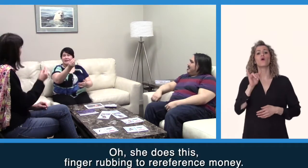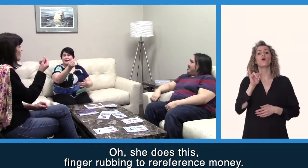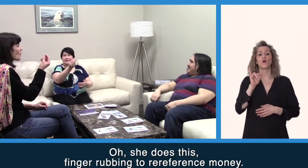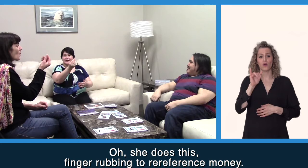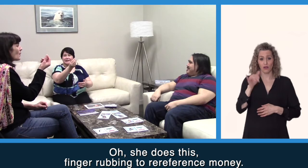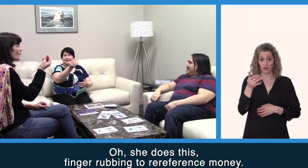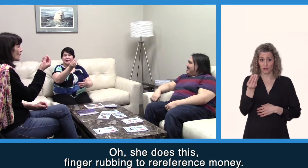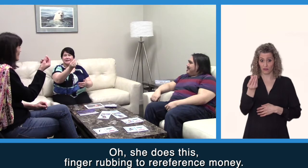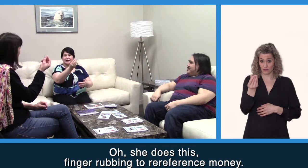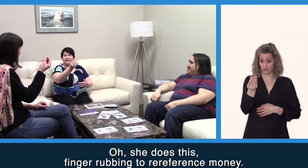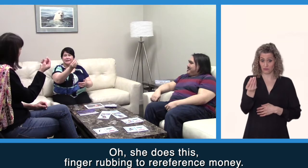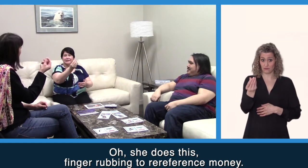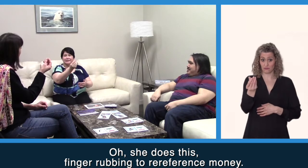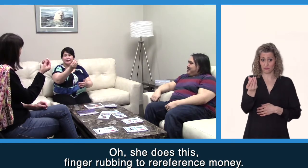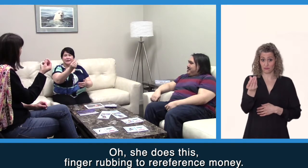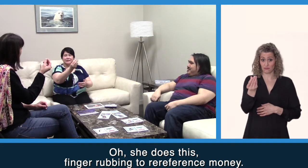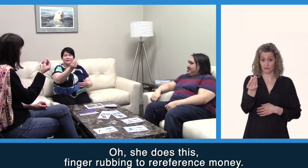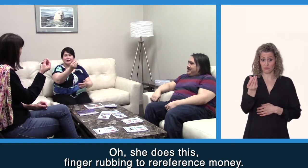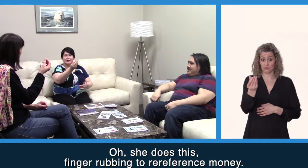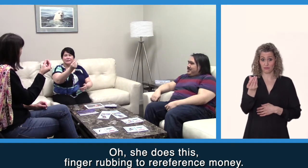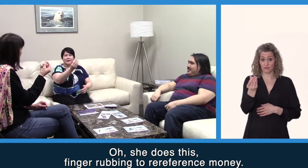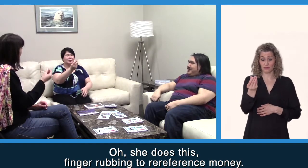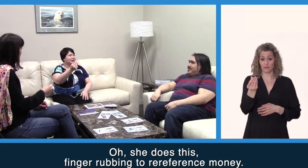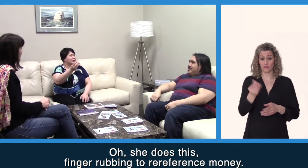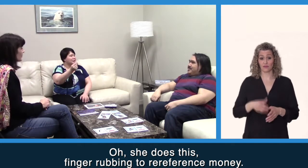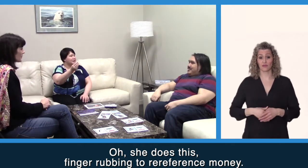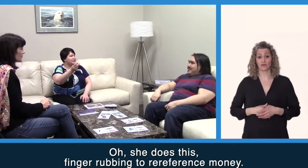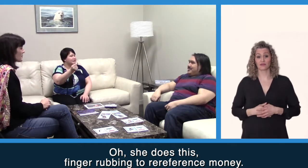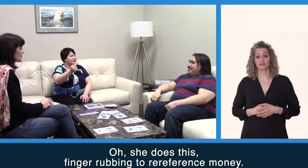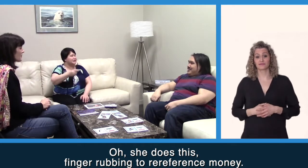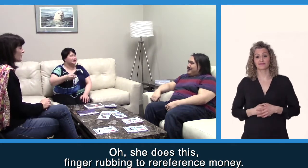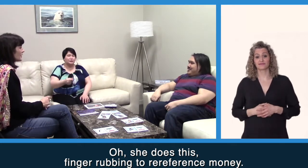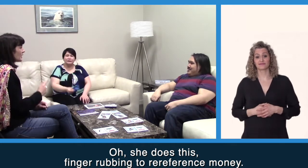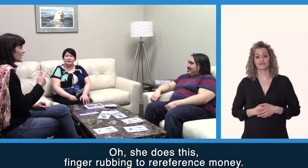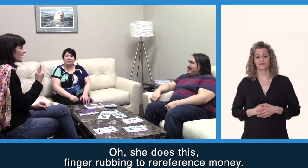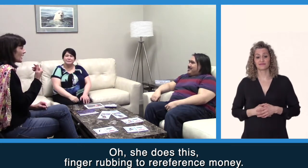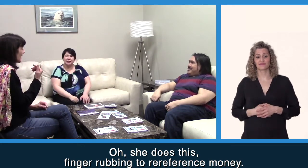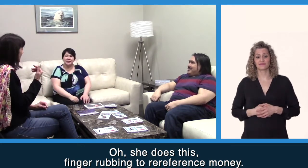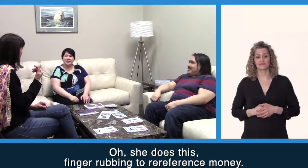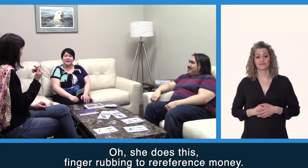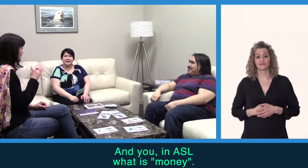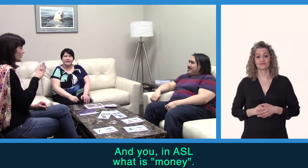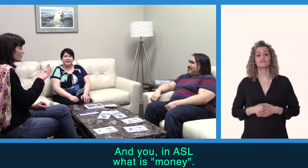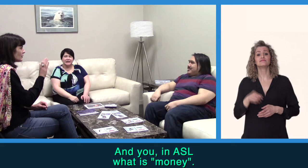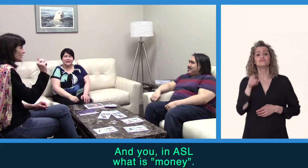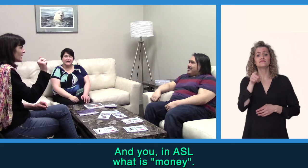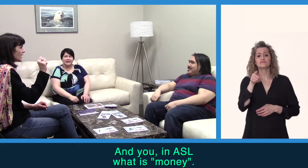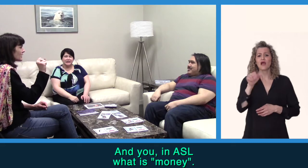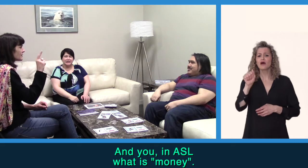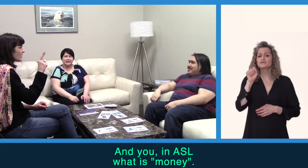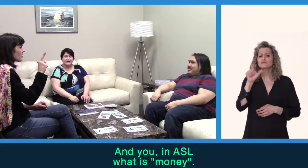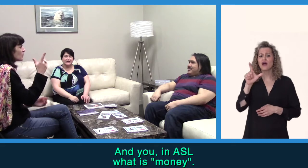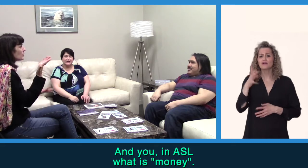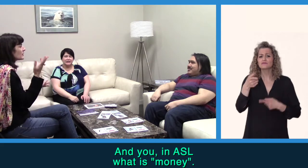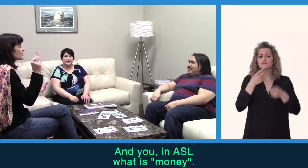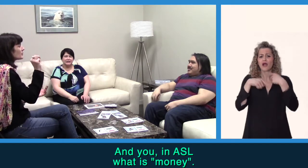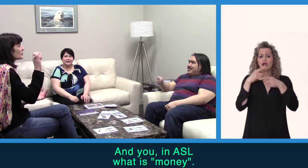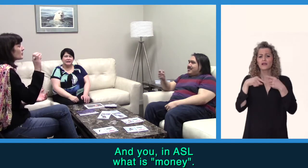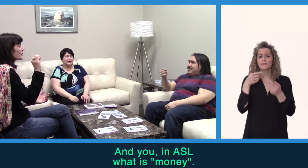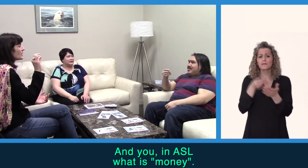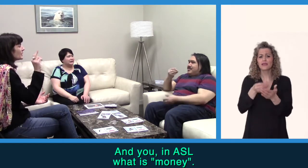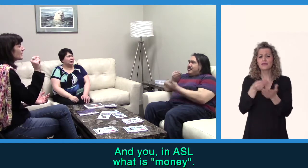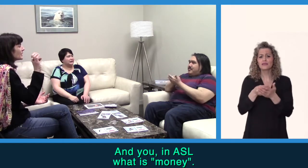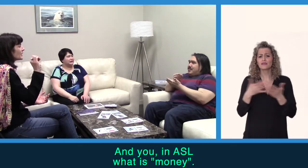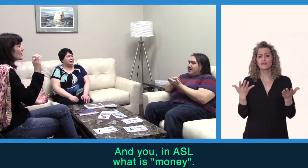Oh, she does the finger rubbing or whatever to reference money. And you in ASL,